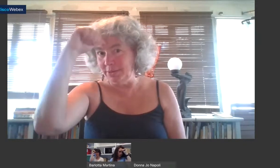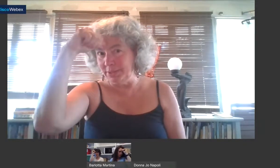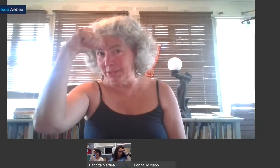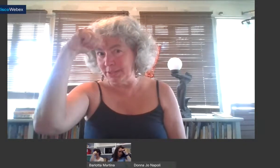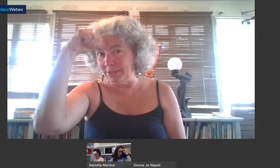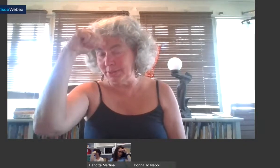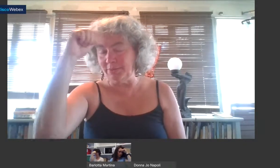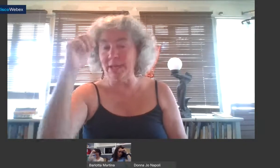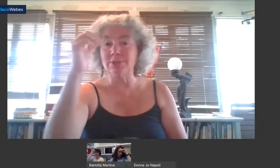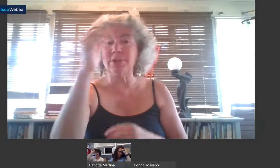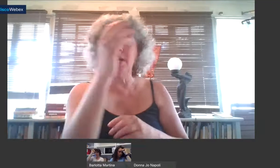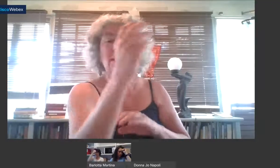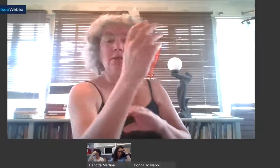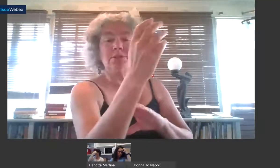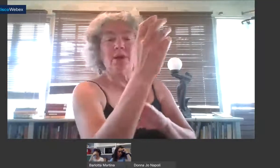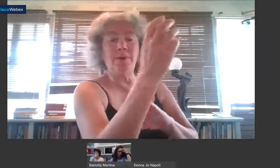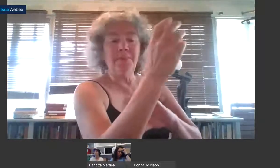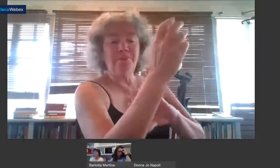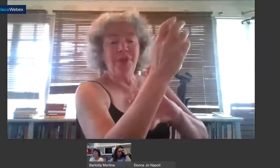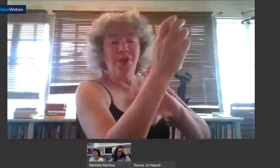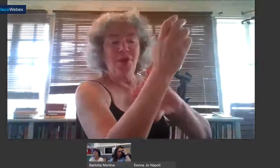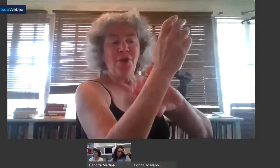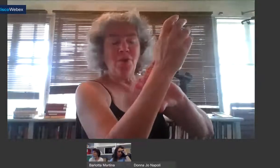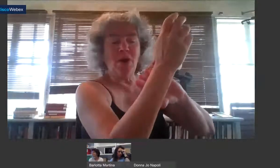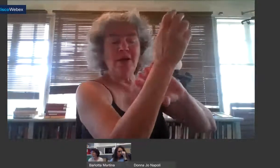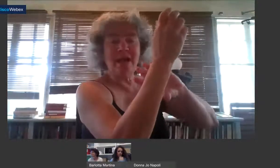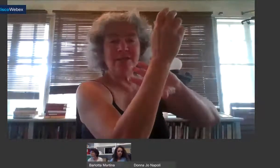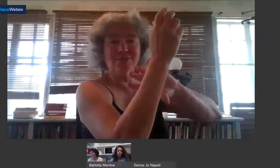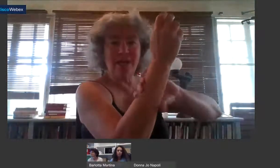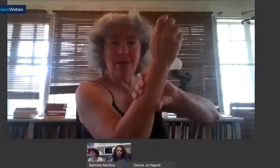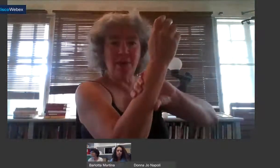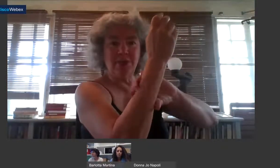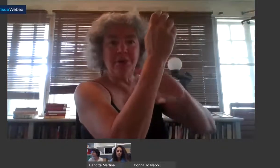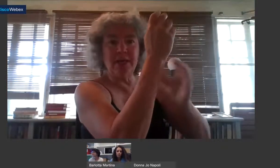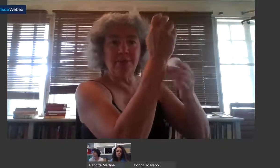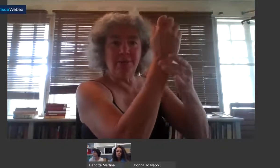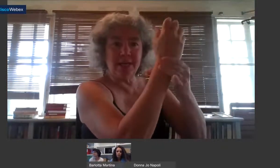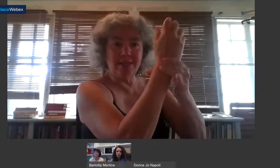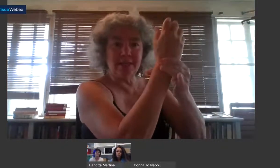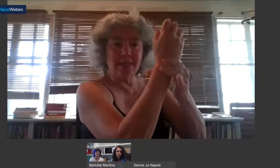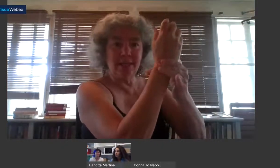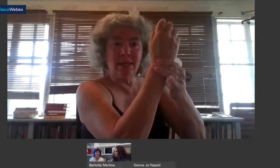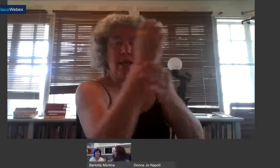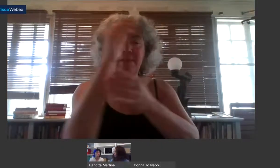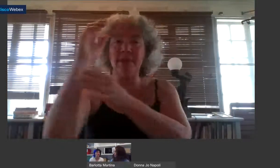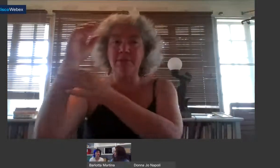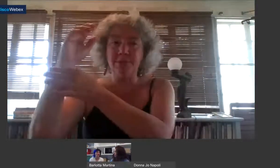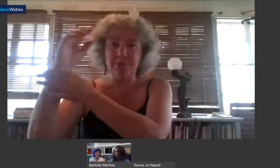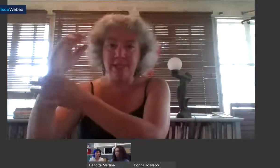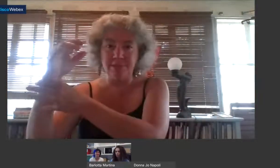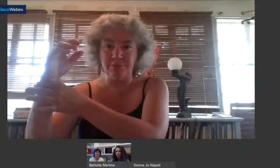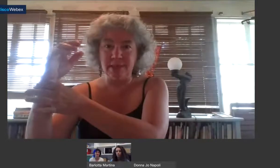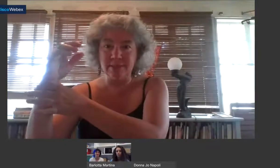can just do the wrist. So one has radial ulnar and wrist, and the other just has wrist.